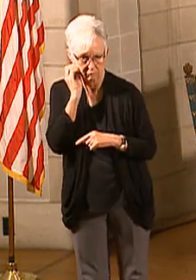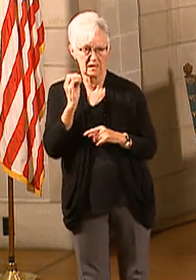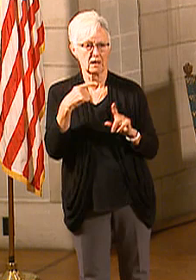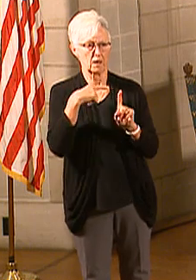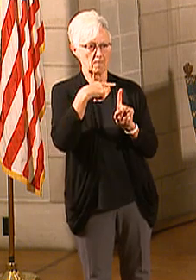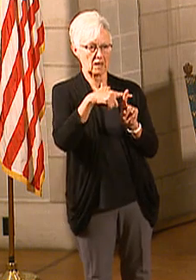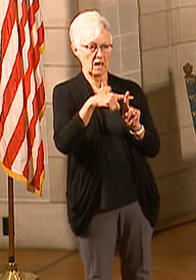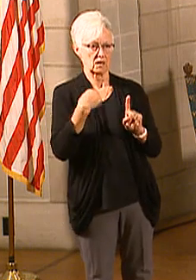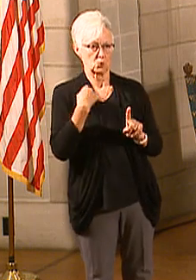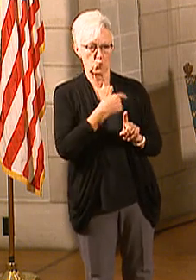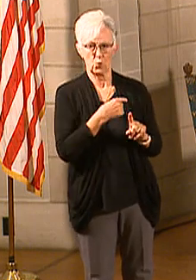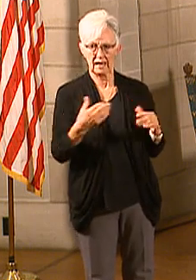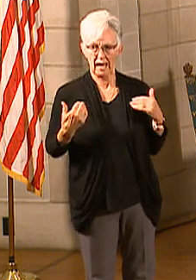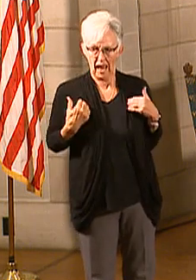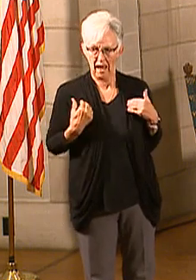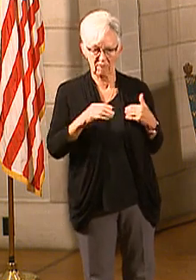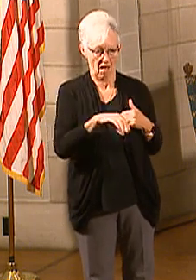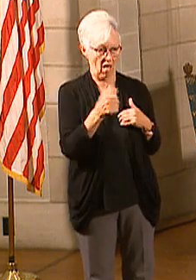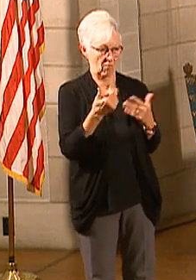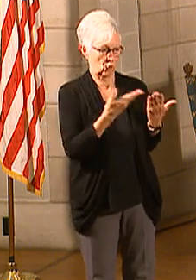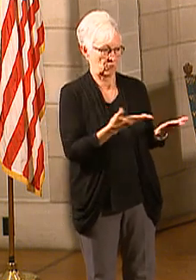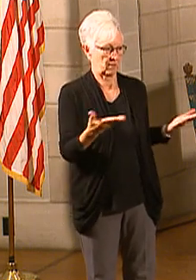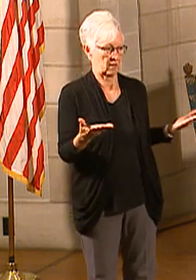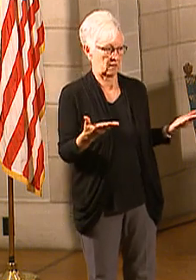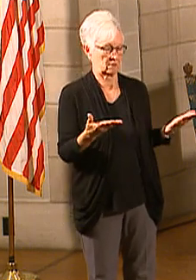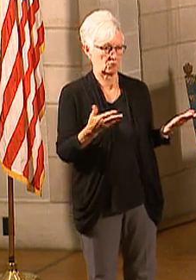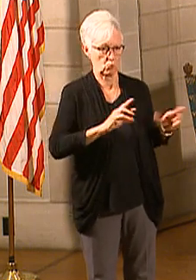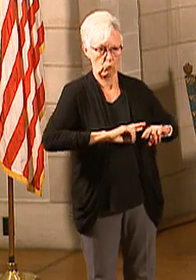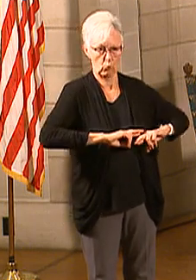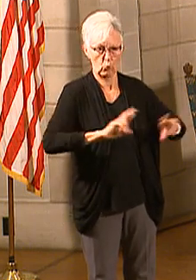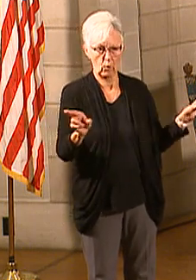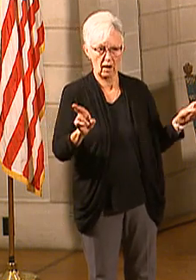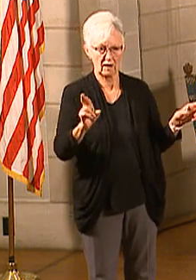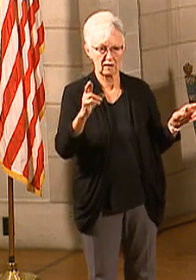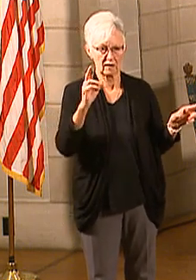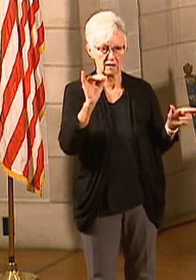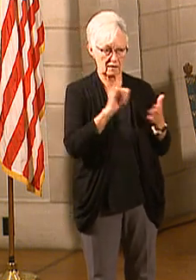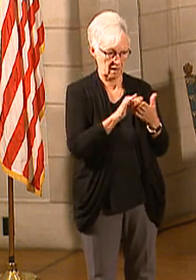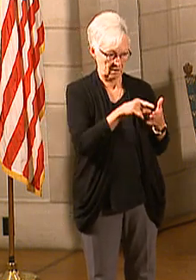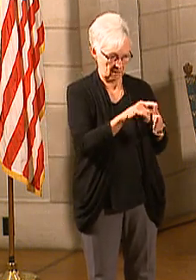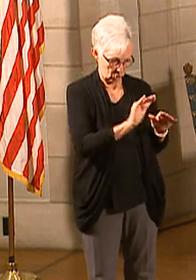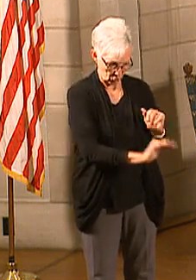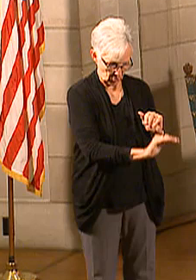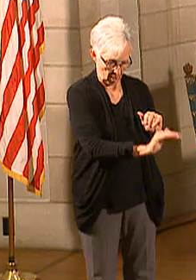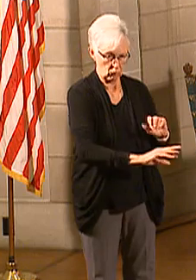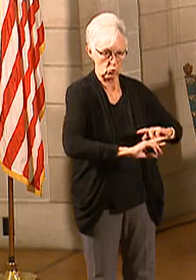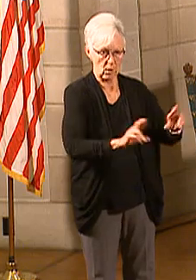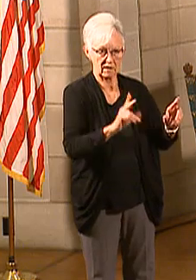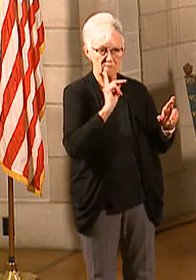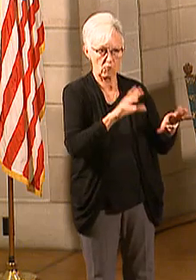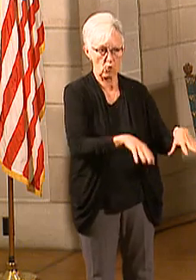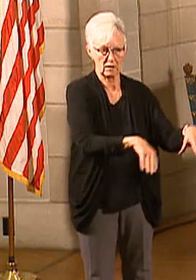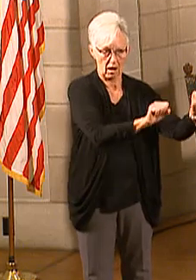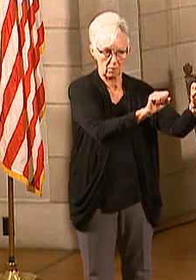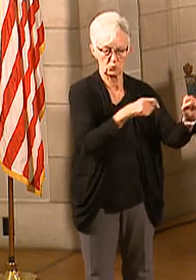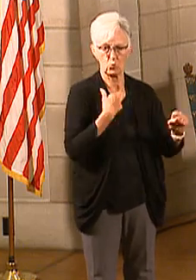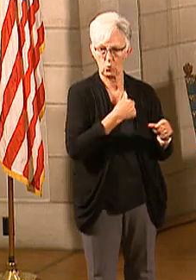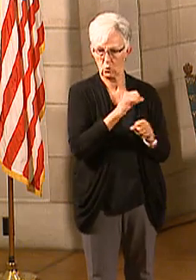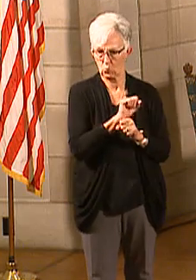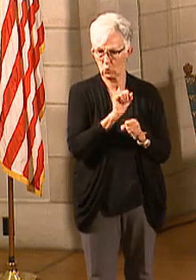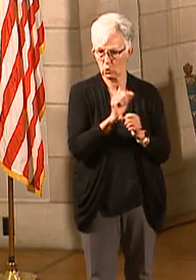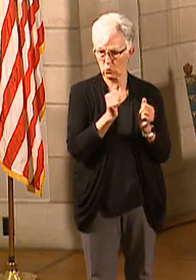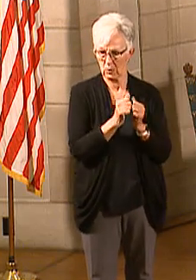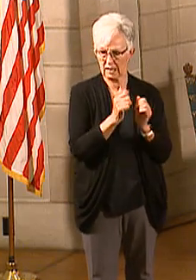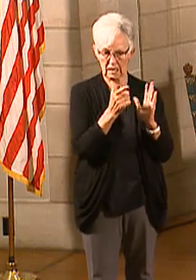place to ensure a child is available for adoption if that's the permanency goal. And so that's working with our county attorney partners, working with our